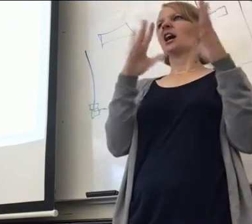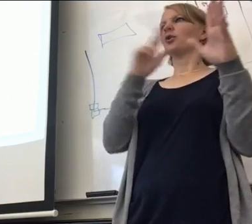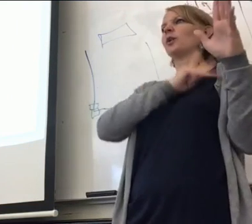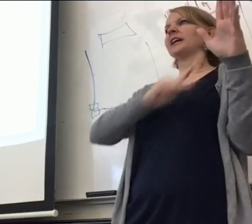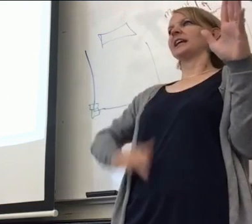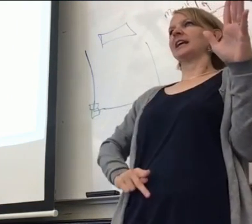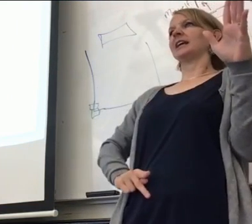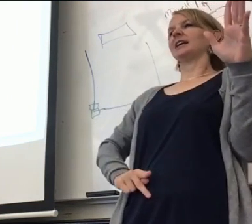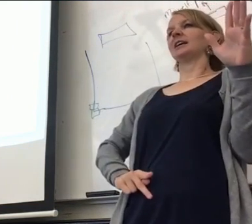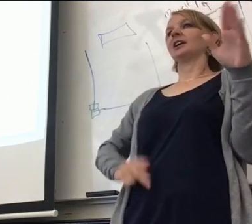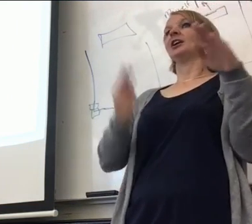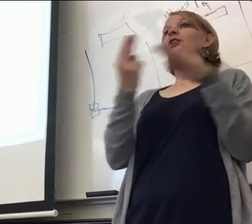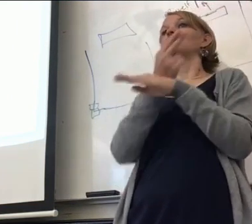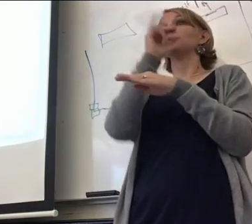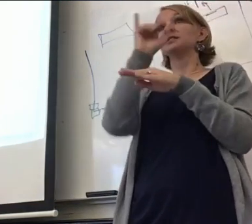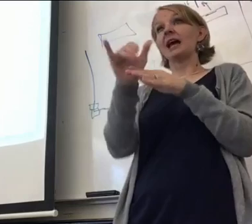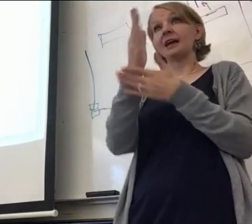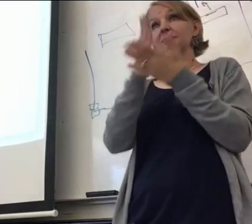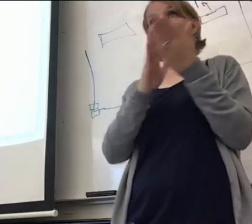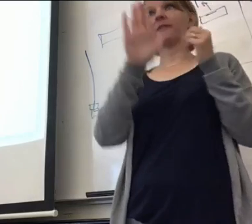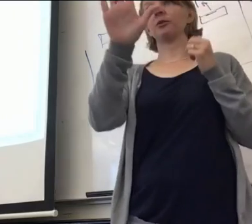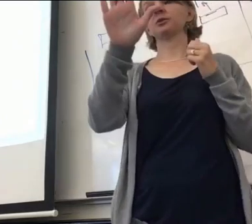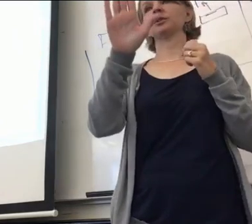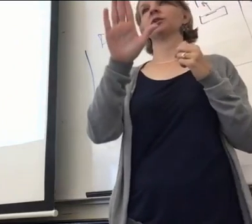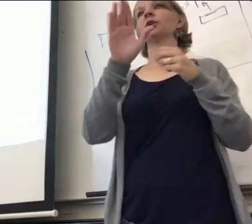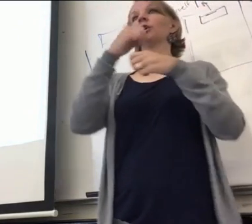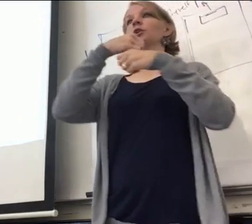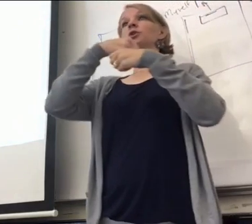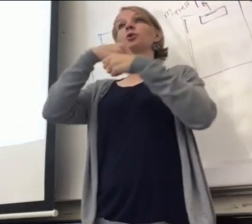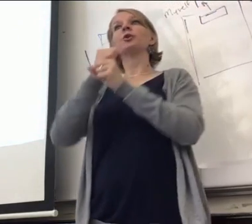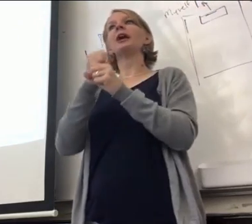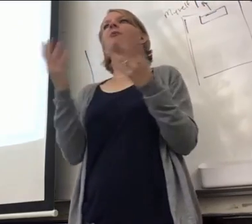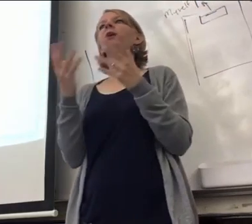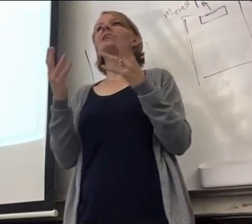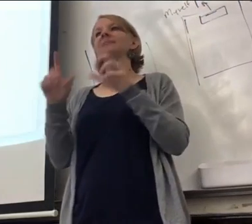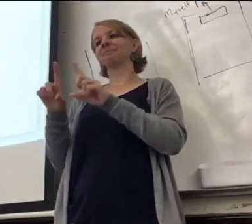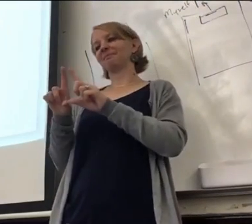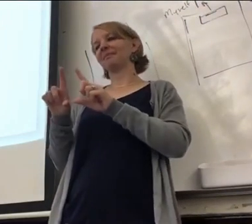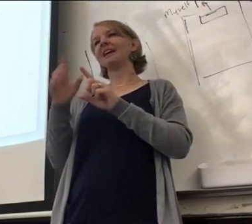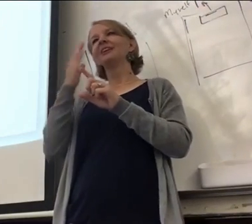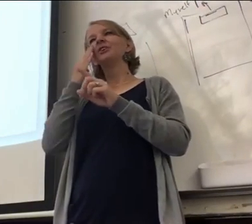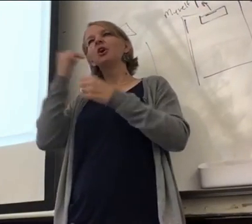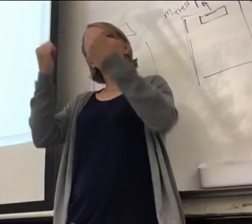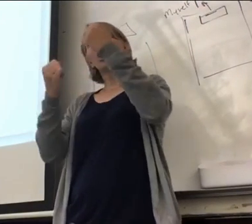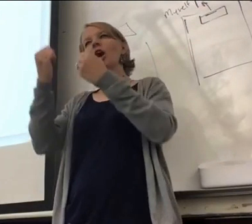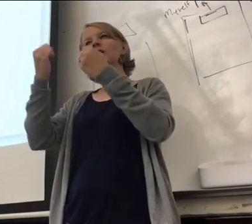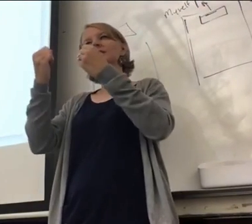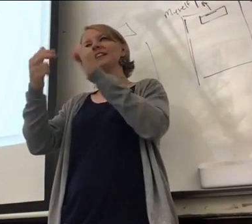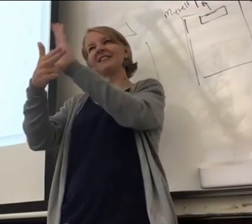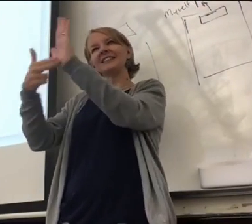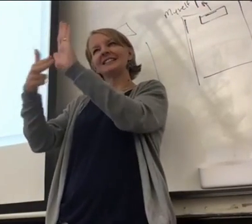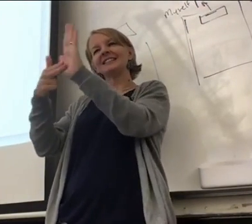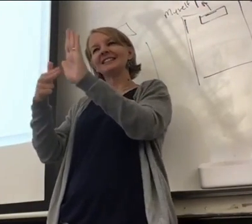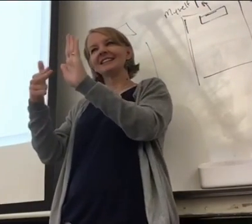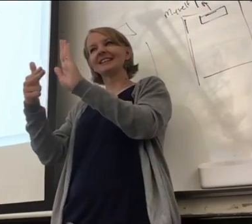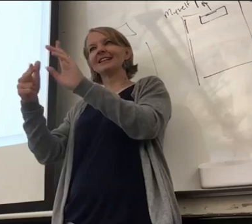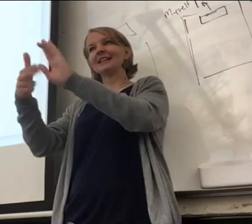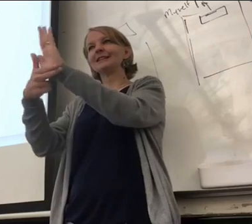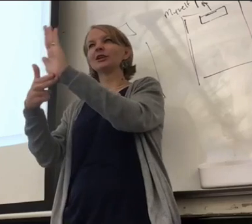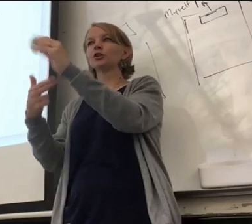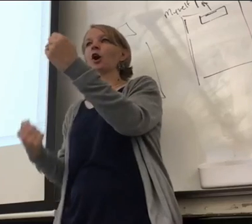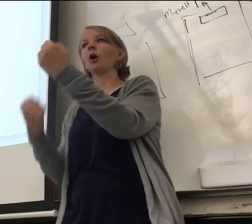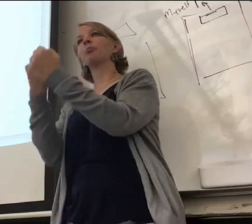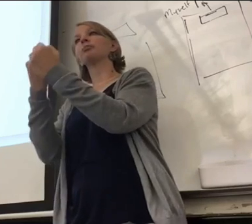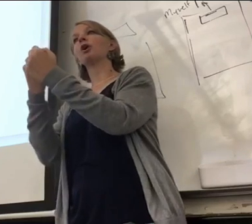king, you could use that as part of your thing. What you're going to create is little bumper stickers, because if you've ever seen all these people drive around with bumper stickers,